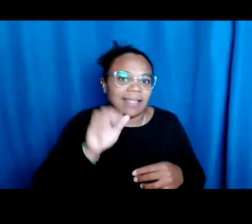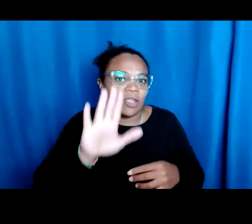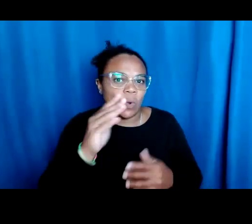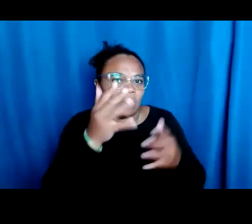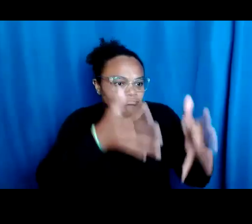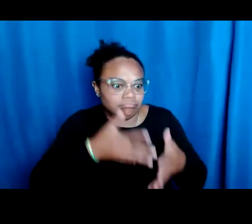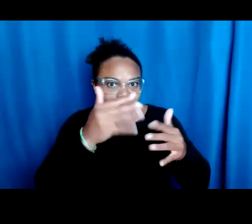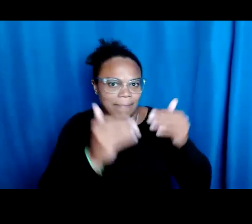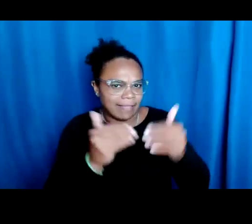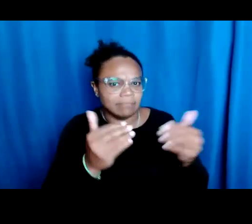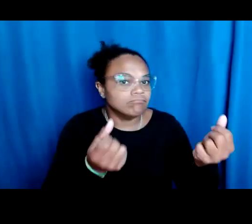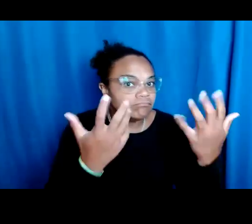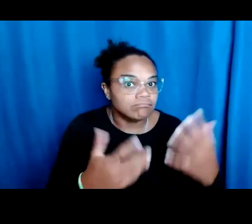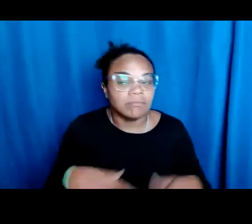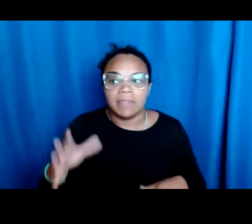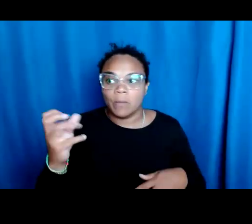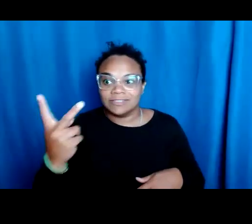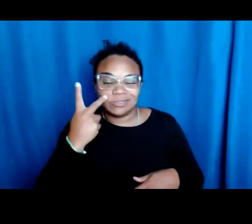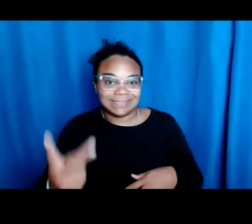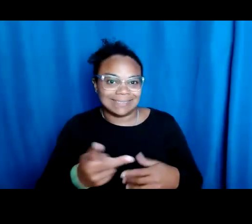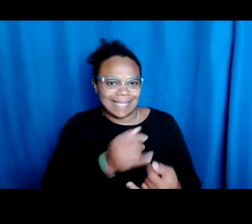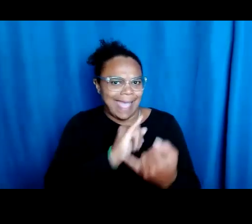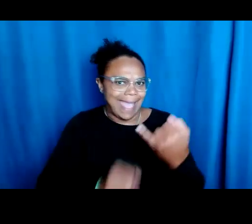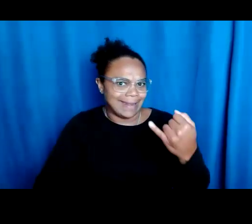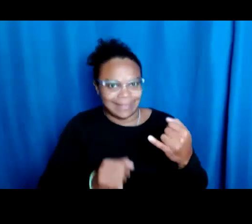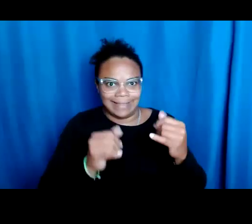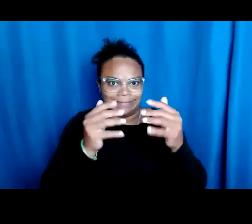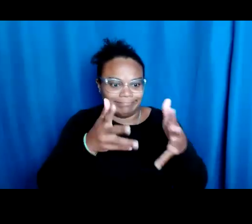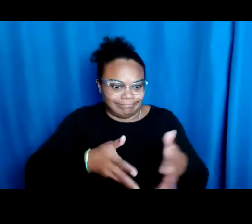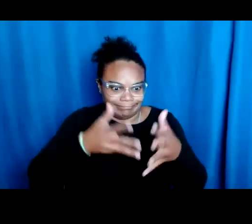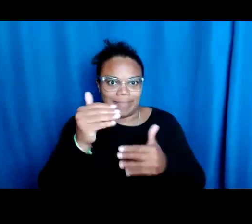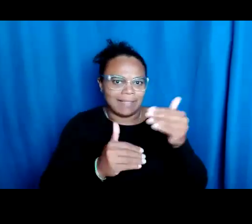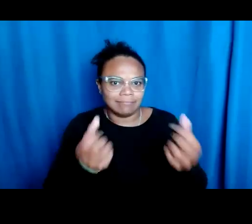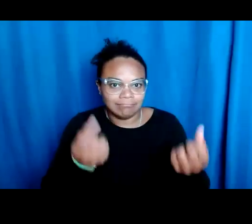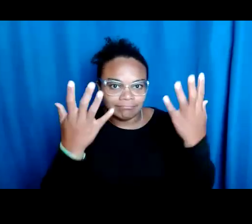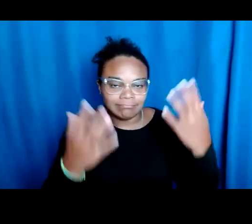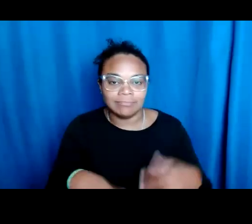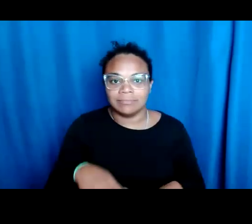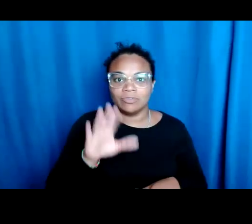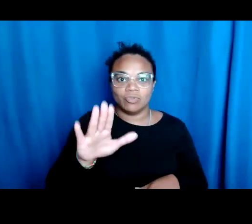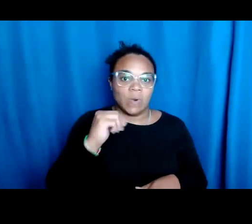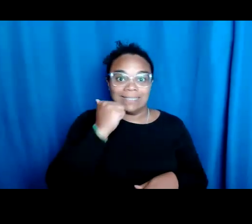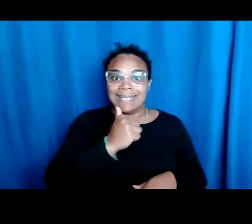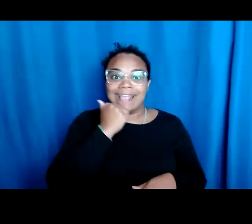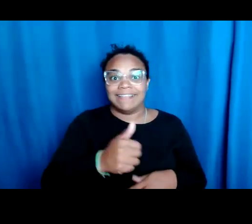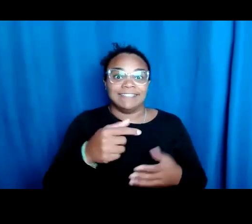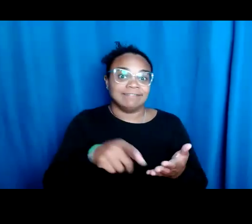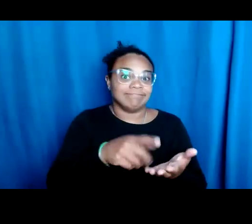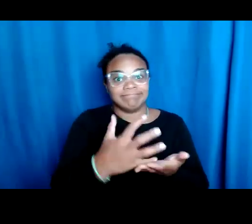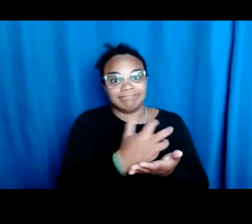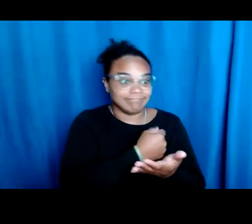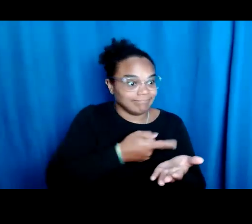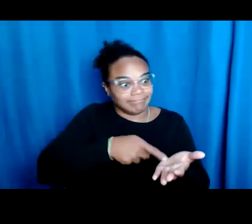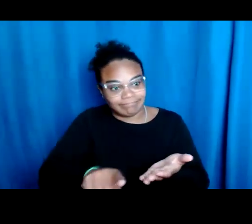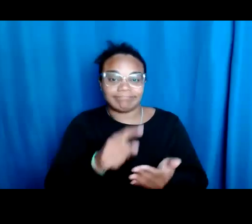at, um, uh, you know, how much are you in your daily balance? What's the